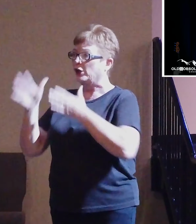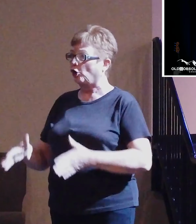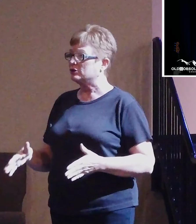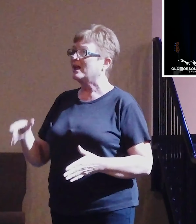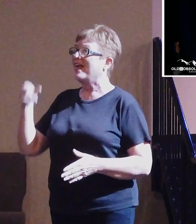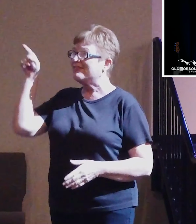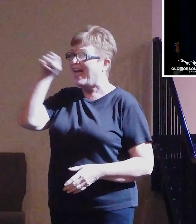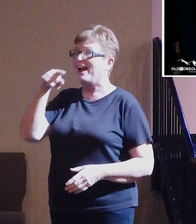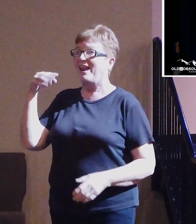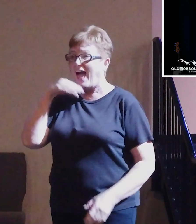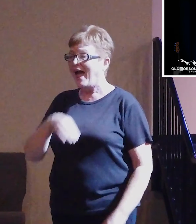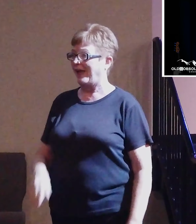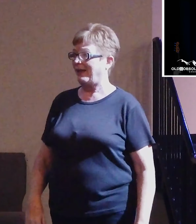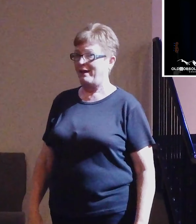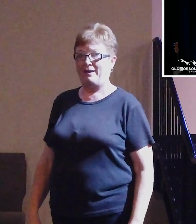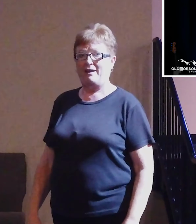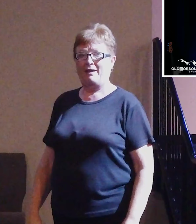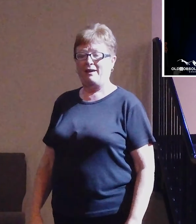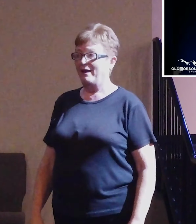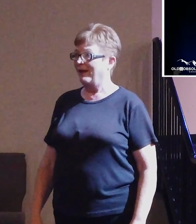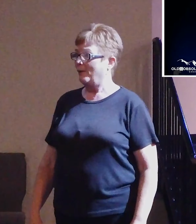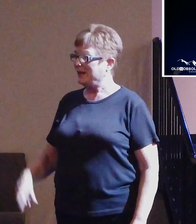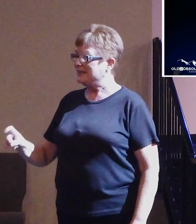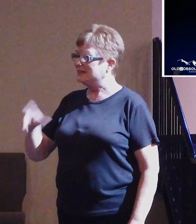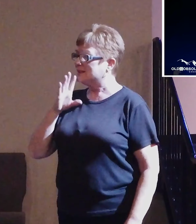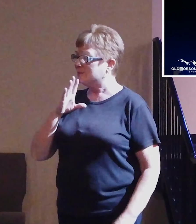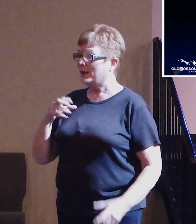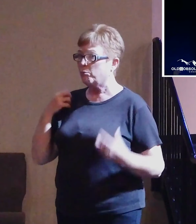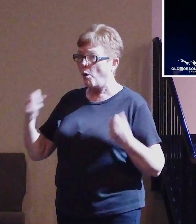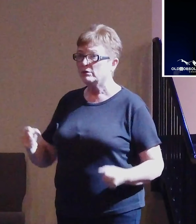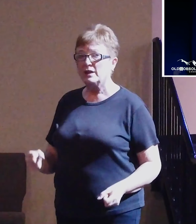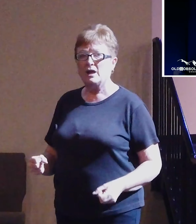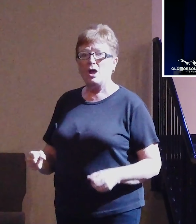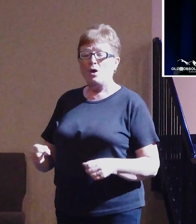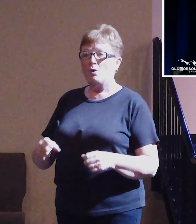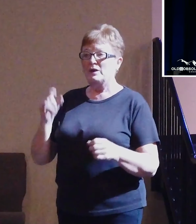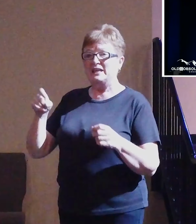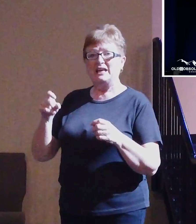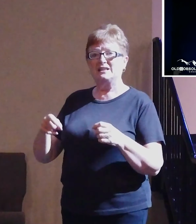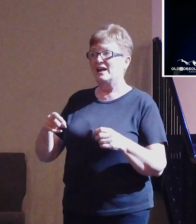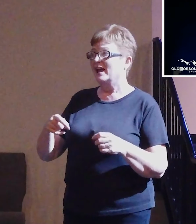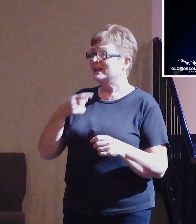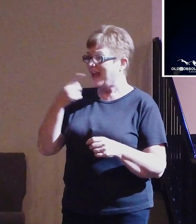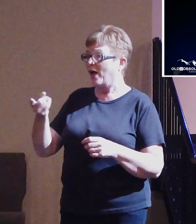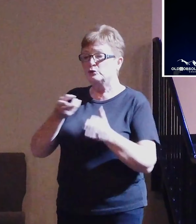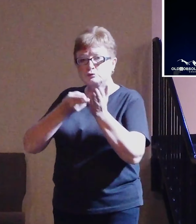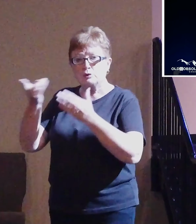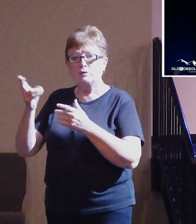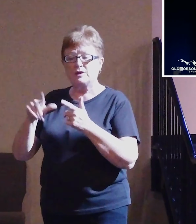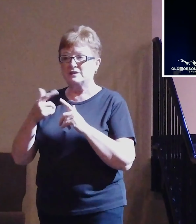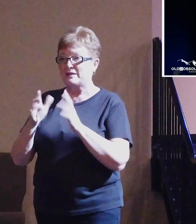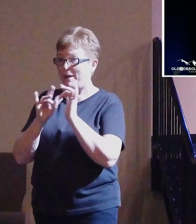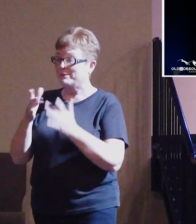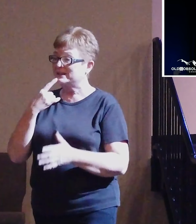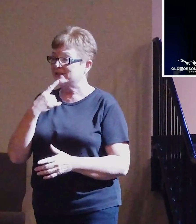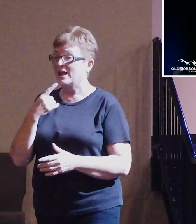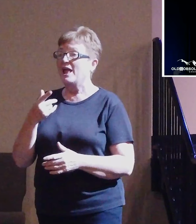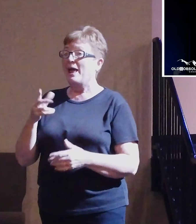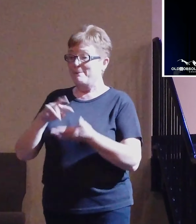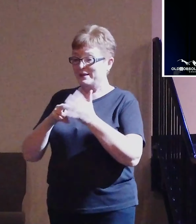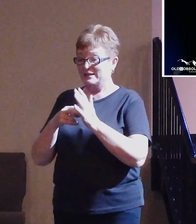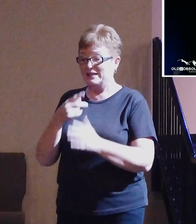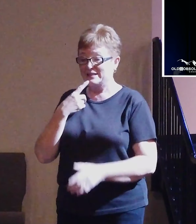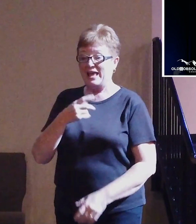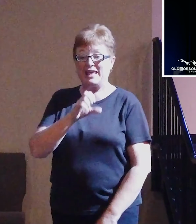Verbally, one-on-one in our relationships, we should be marked by truth-telling. The Bible says, let your yes be yes and your no be